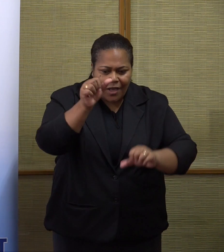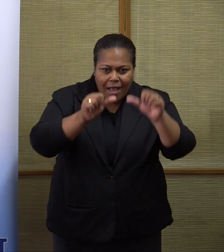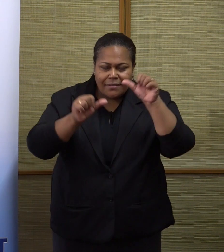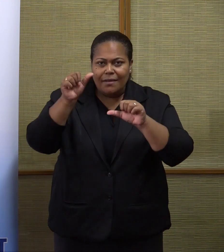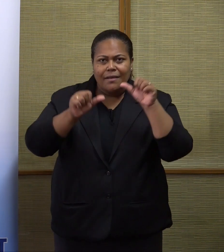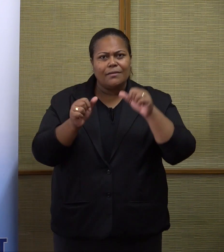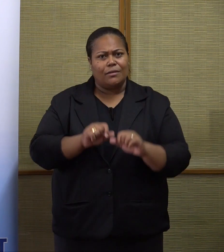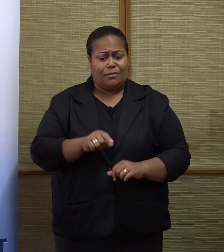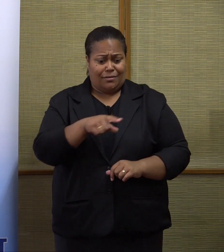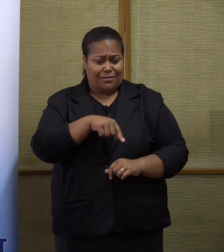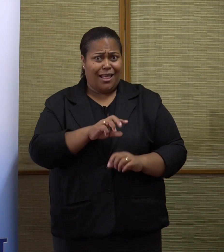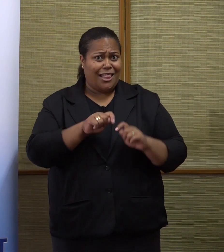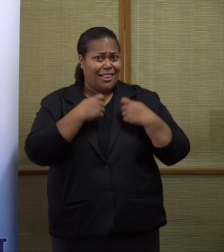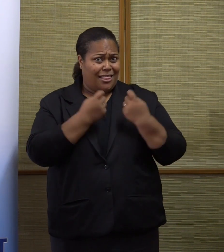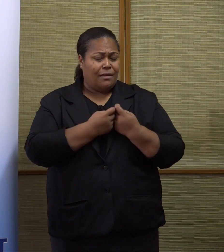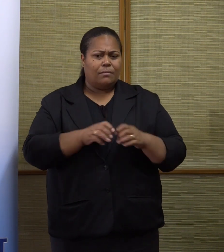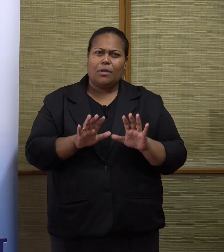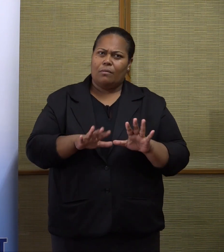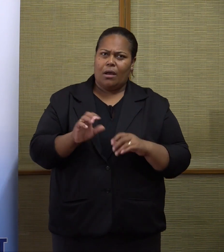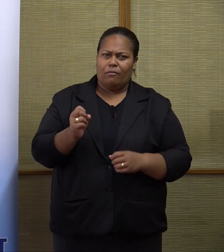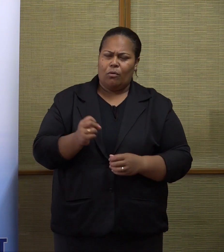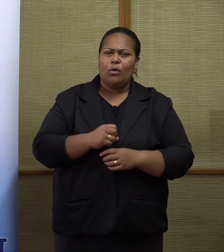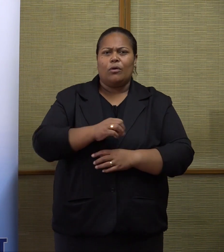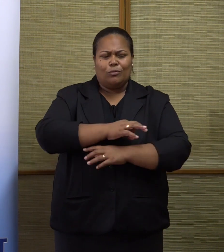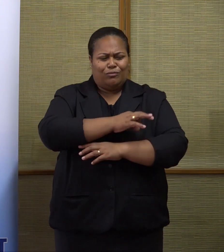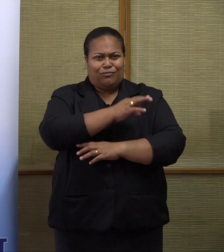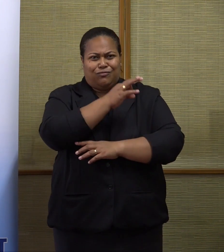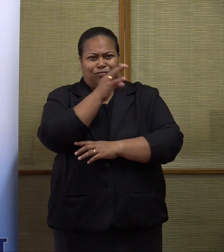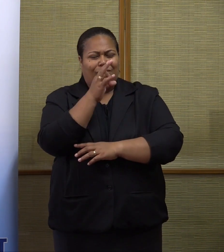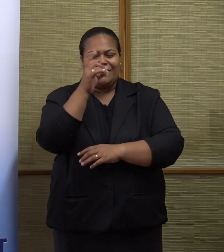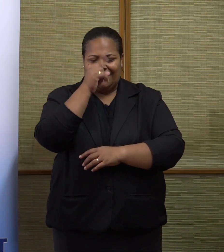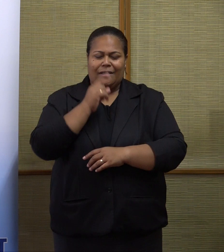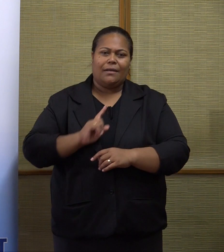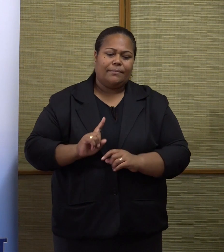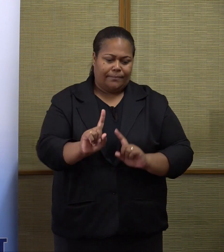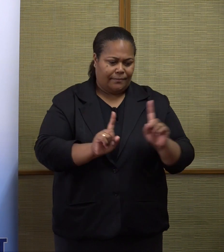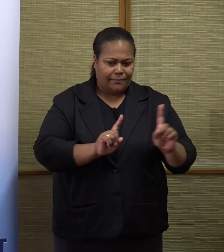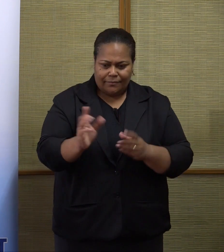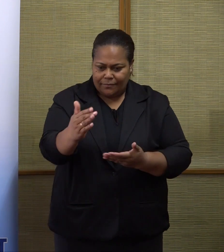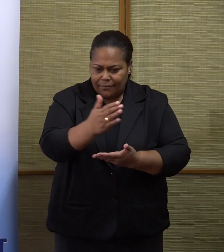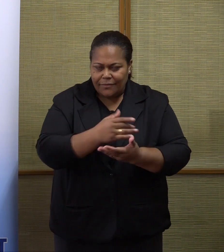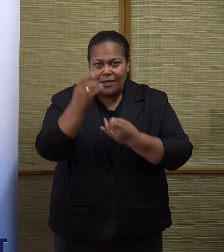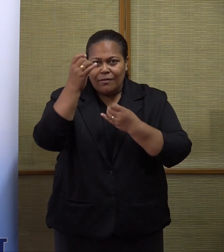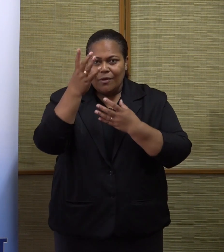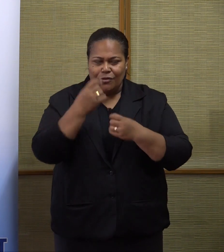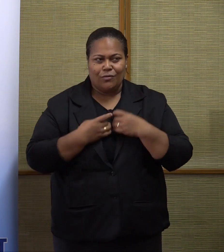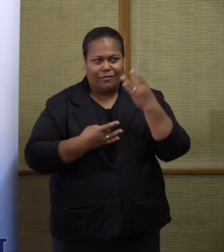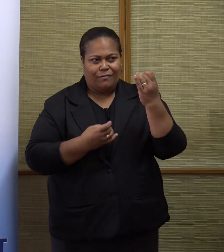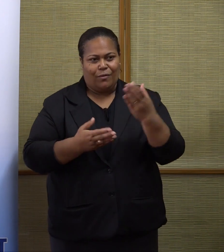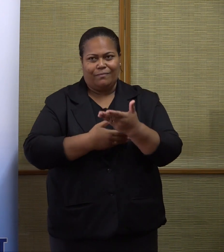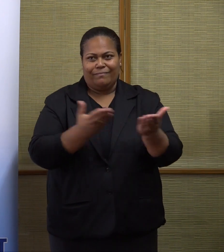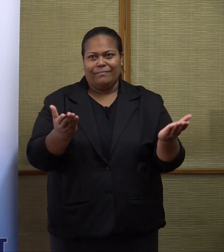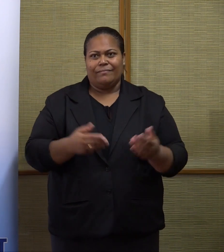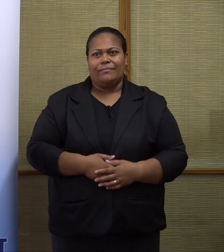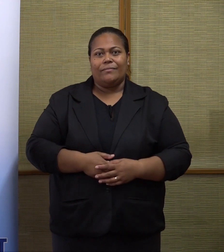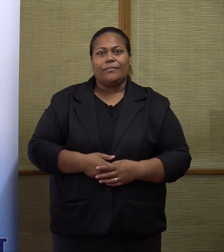waiting for the break of light for them to mobilize and get all those information for the public. What's